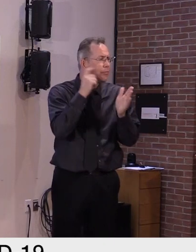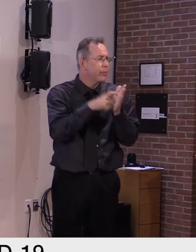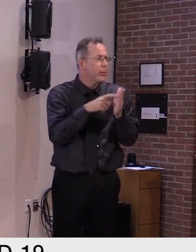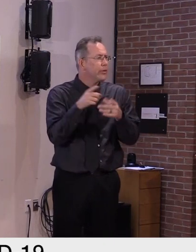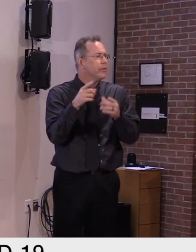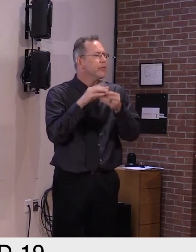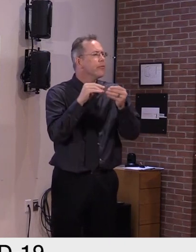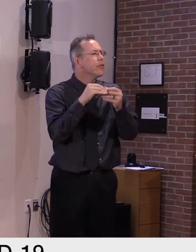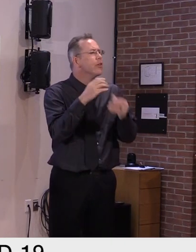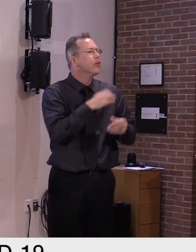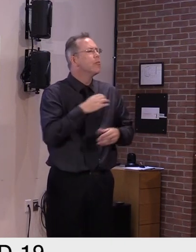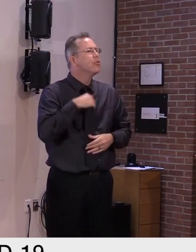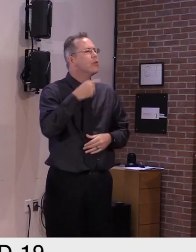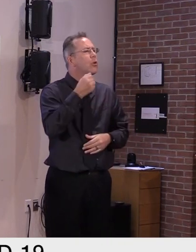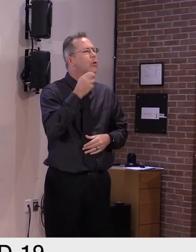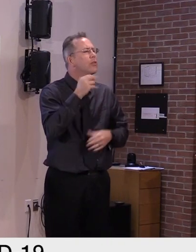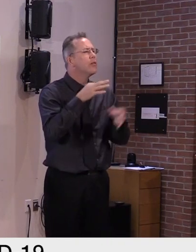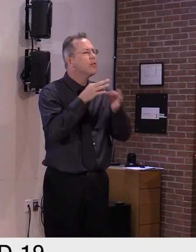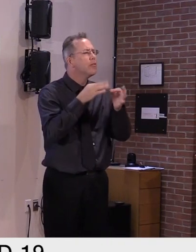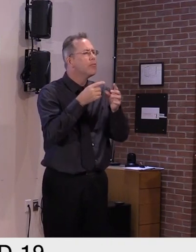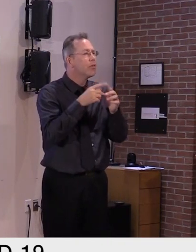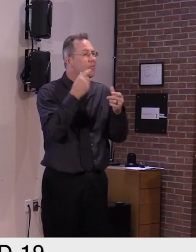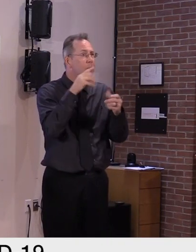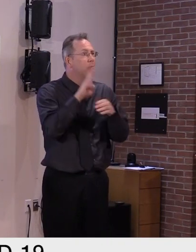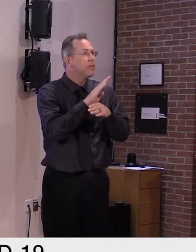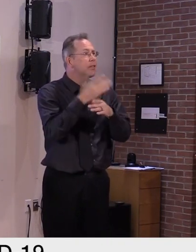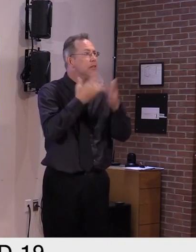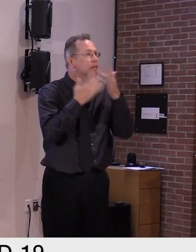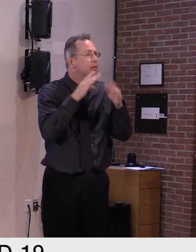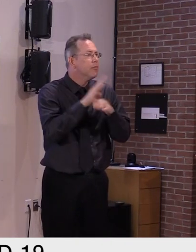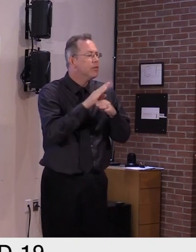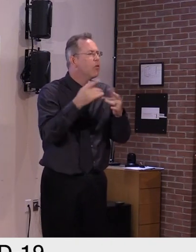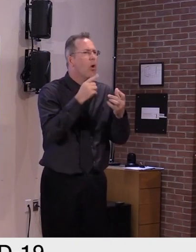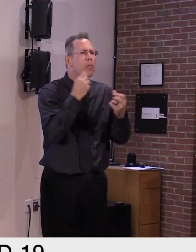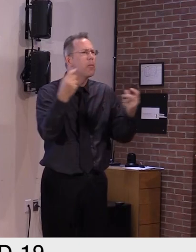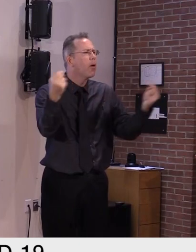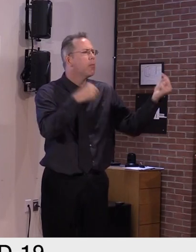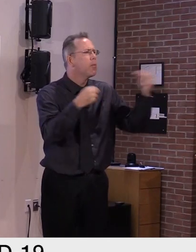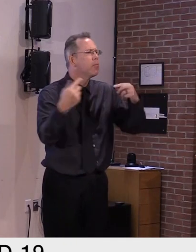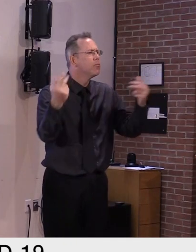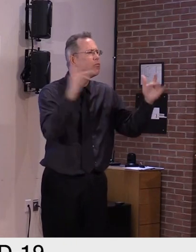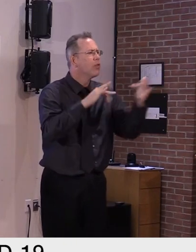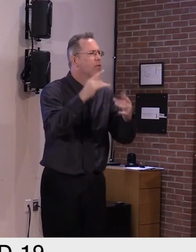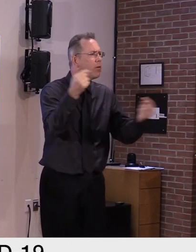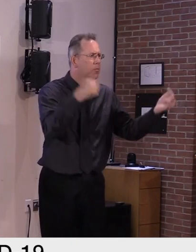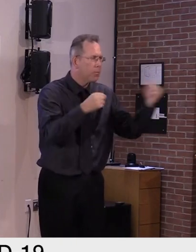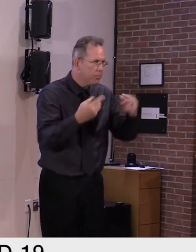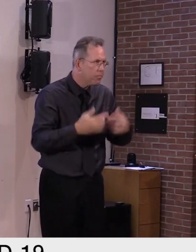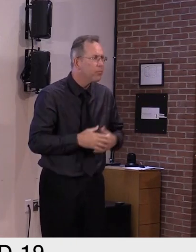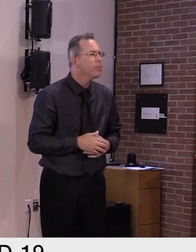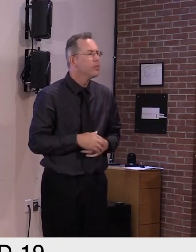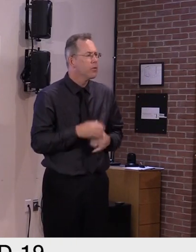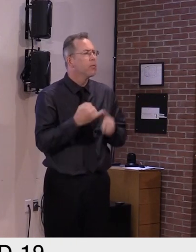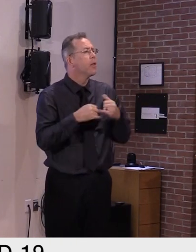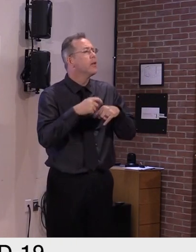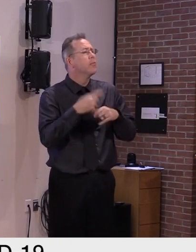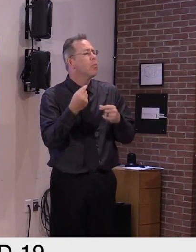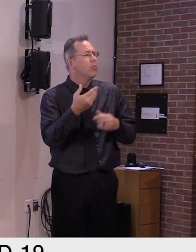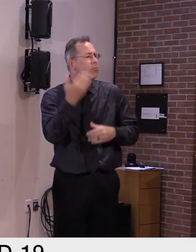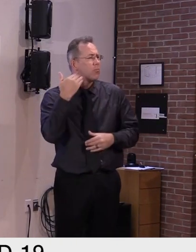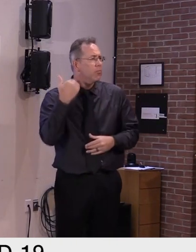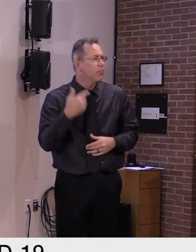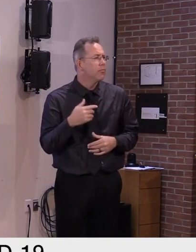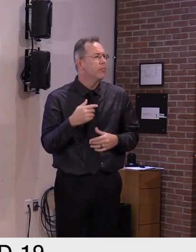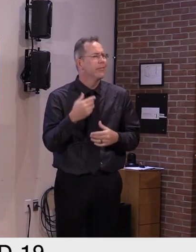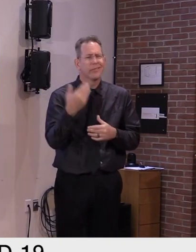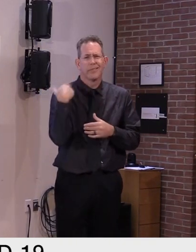travel into Vermont. This is an update from the last time we presented on September 18th. This now covers most of the fall